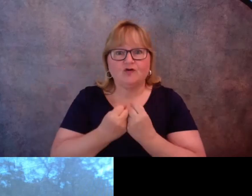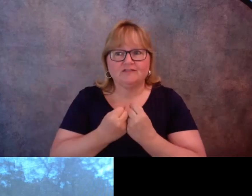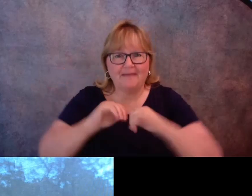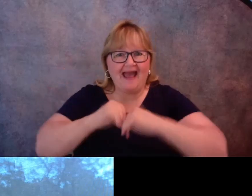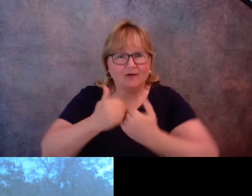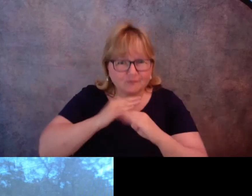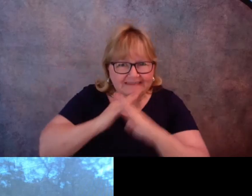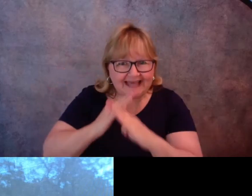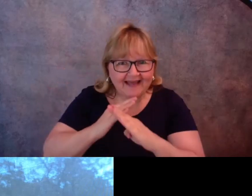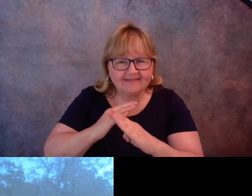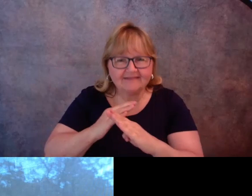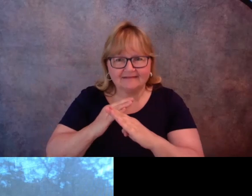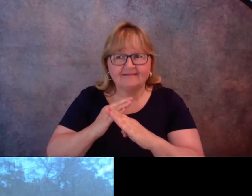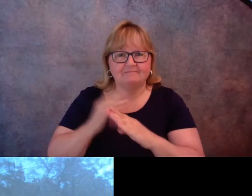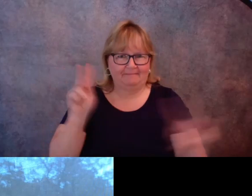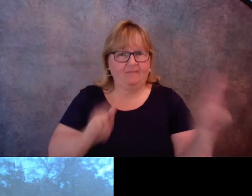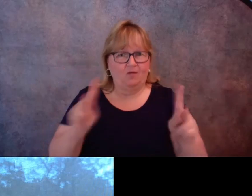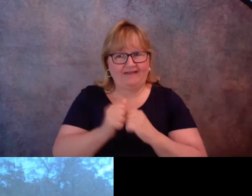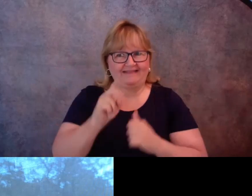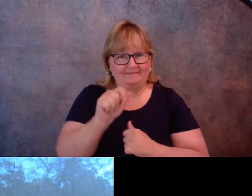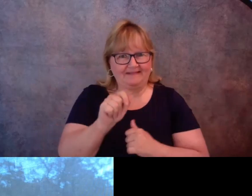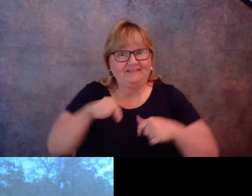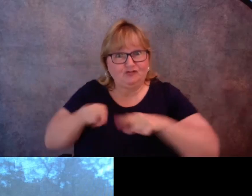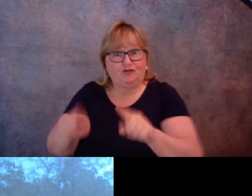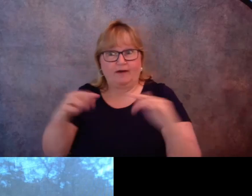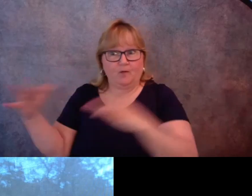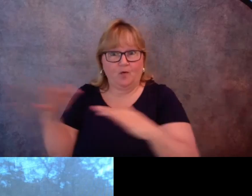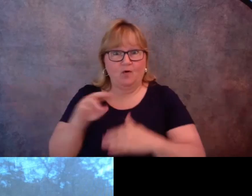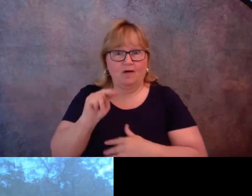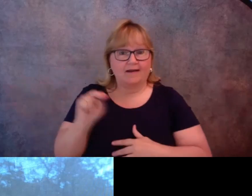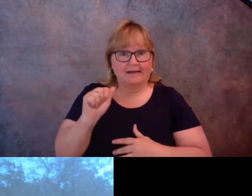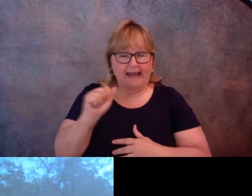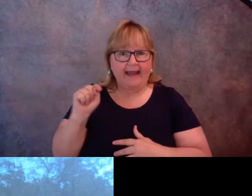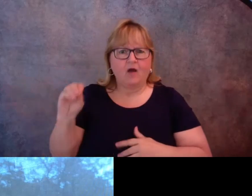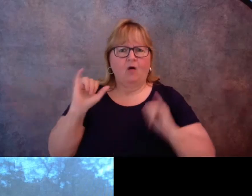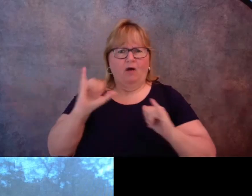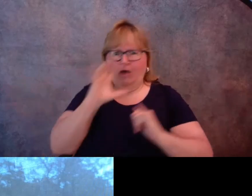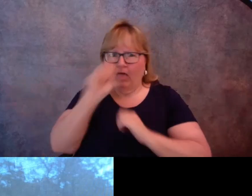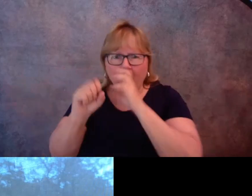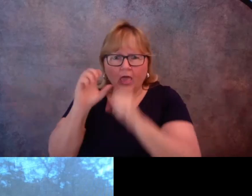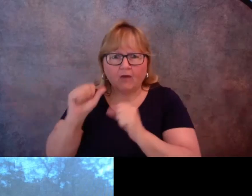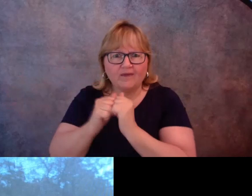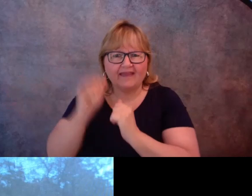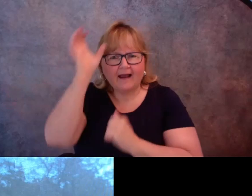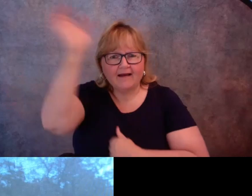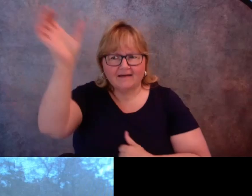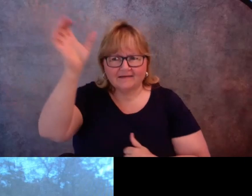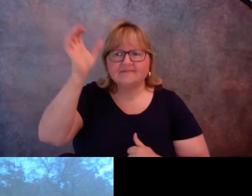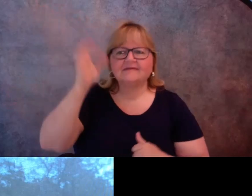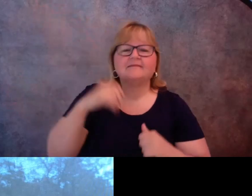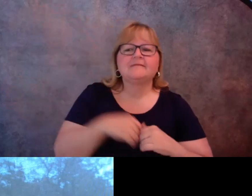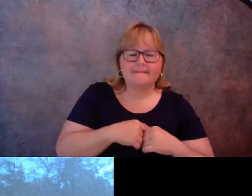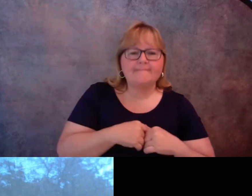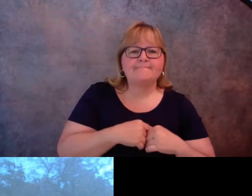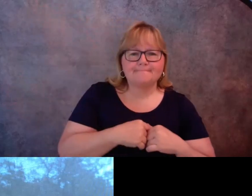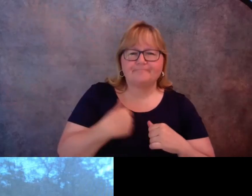with disabilities during armed conflict. NATO is very, very interested in this. And then we